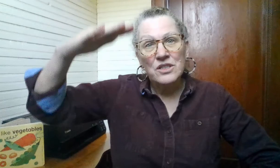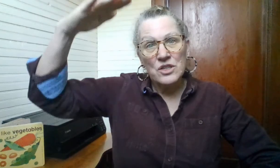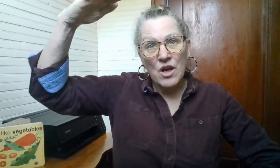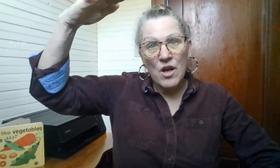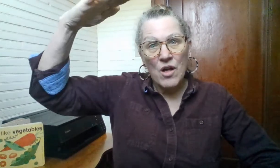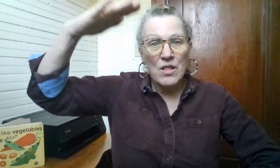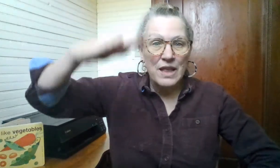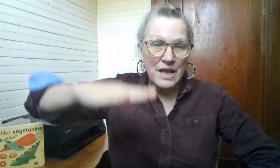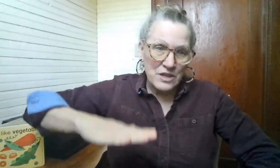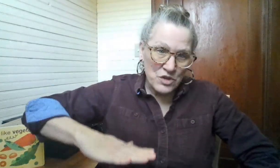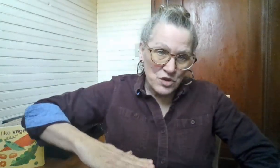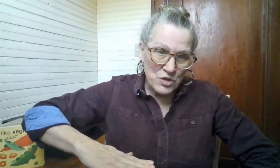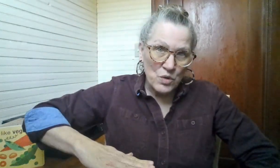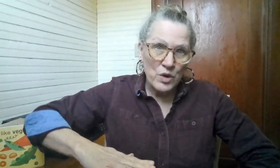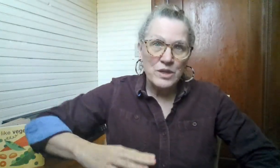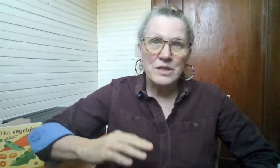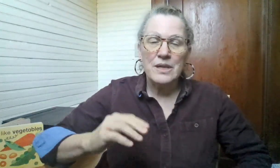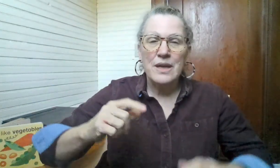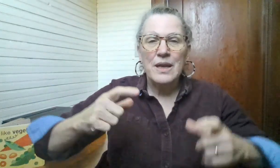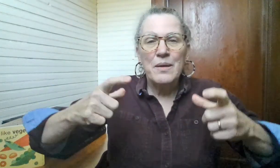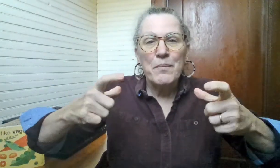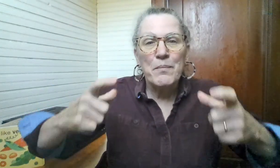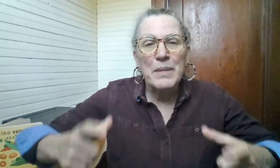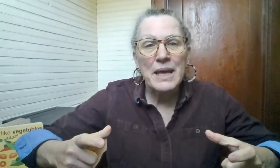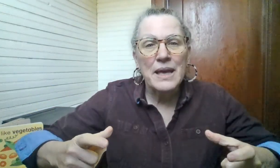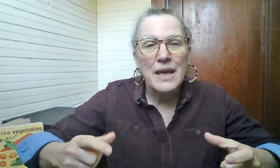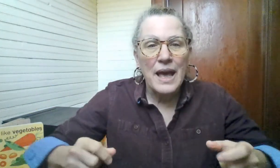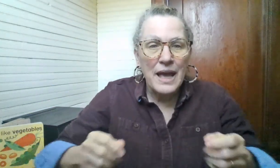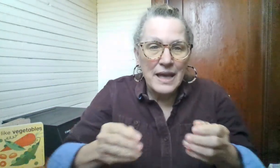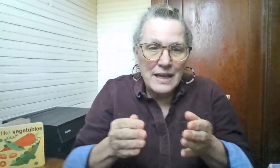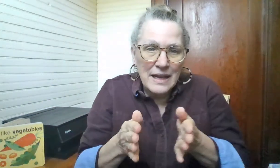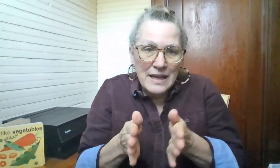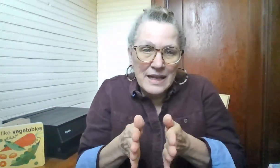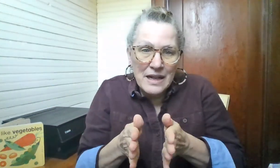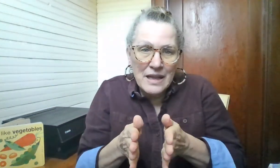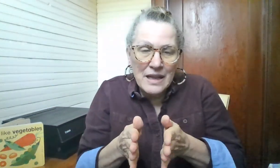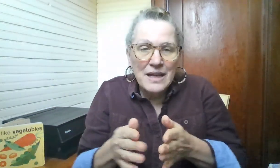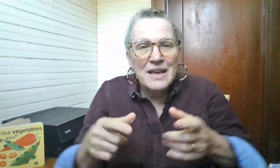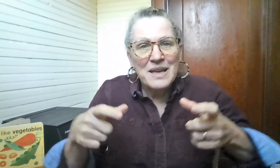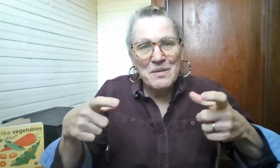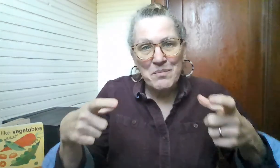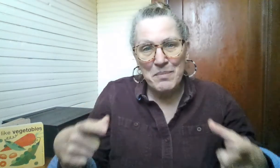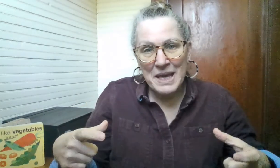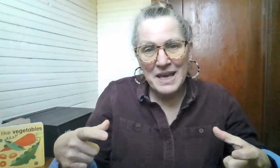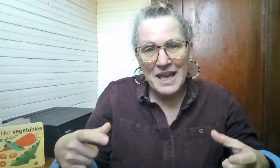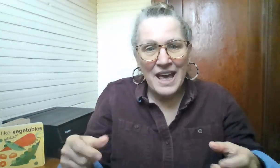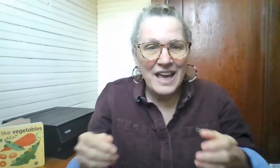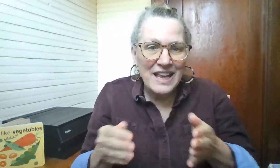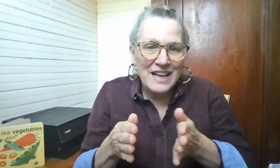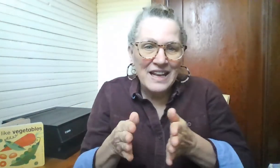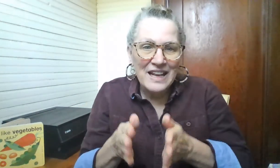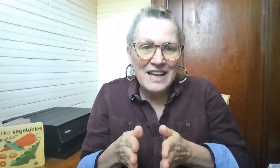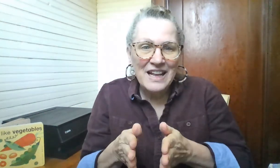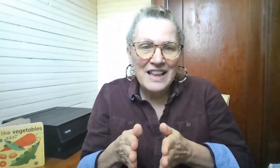tall and short, big and little, big and little, little.